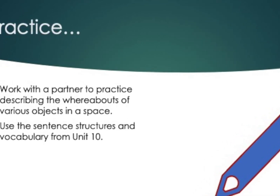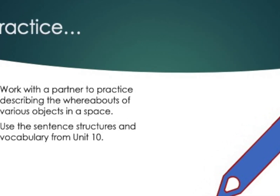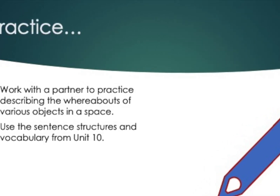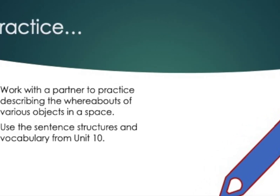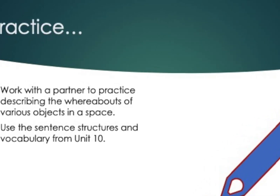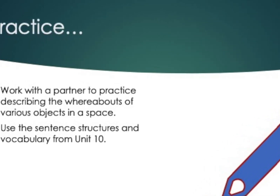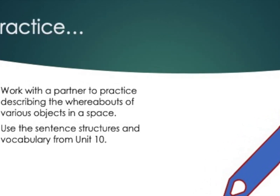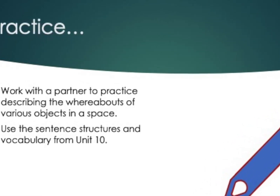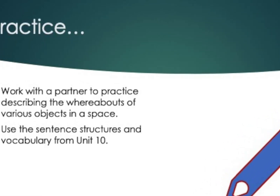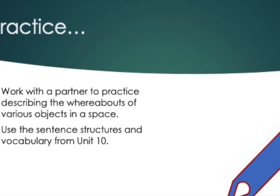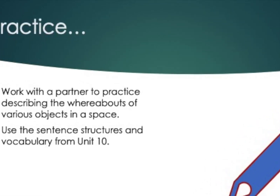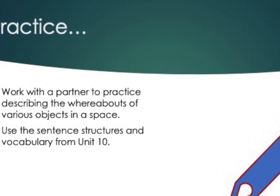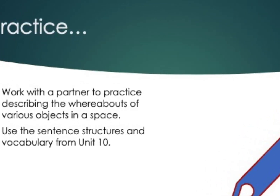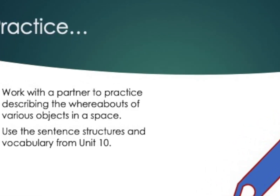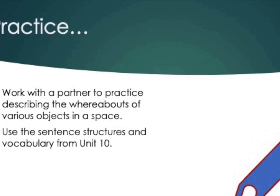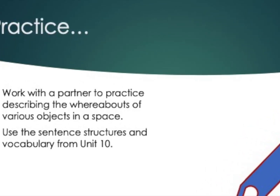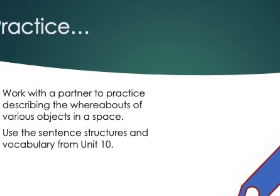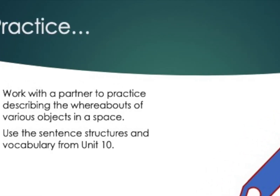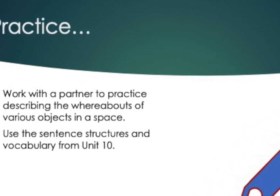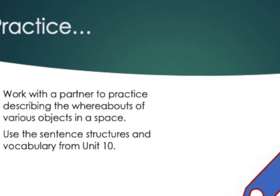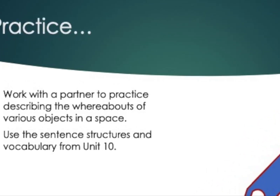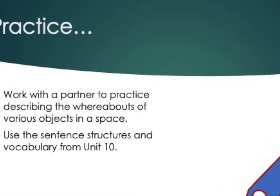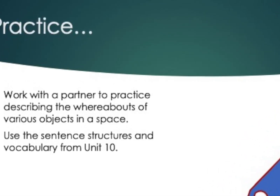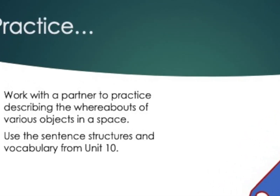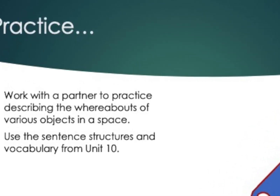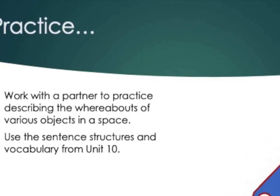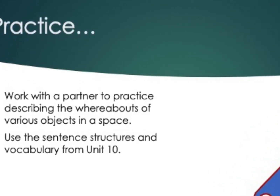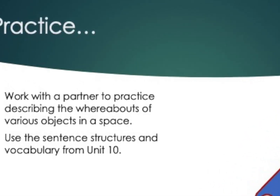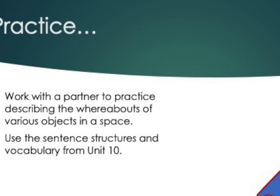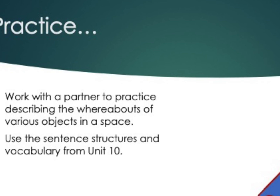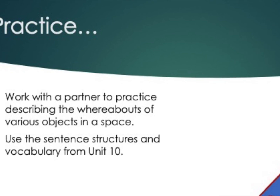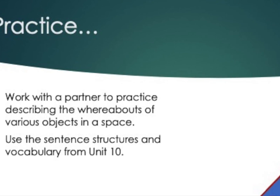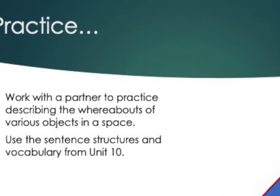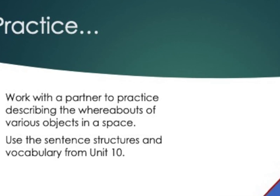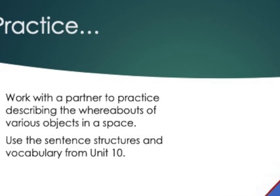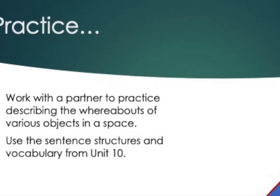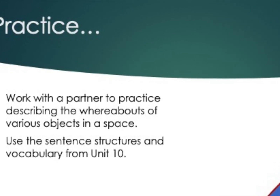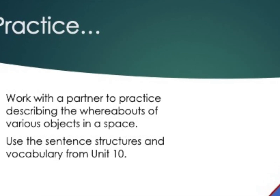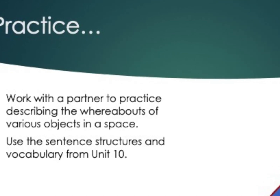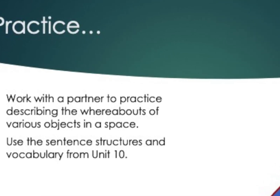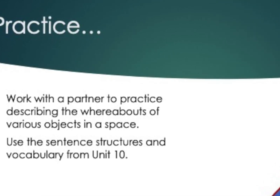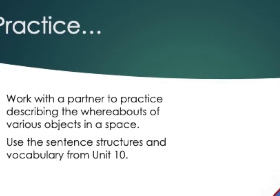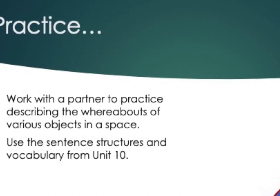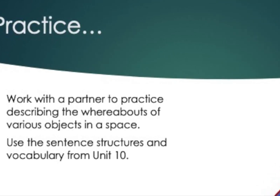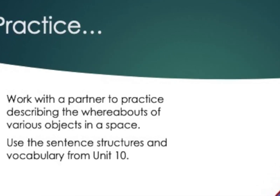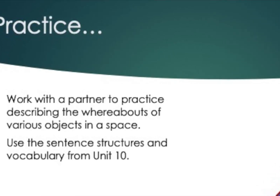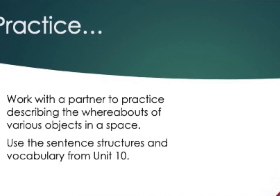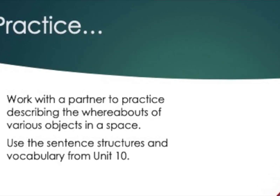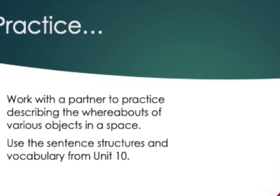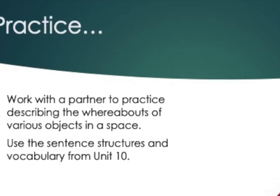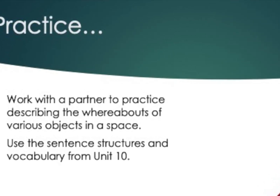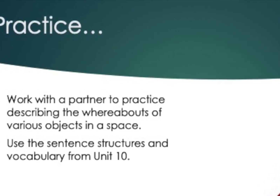space. Use the vocabulary and sentence structures we've learned in Unit 10.